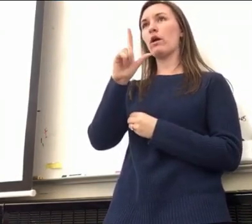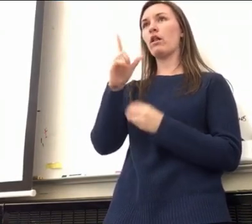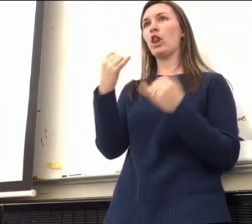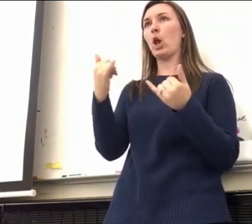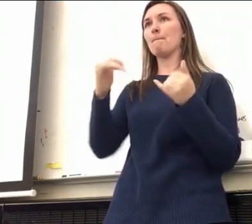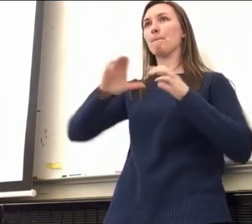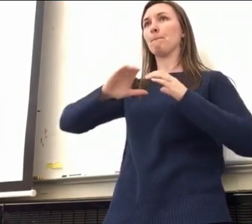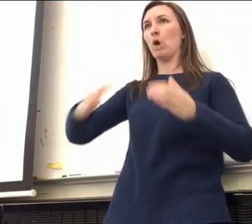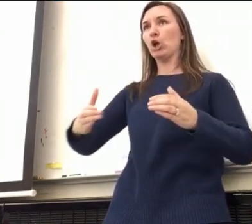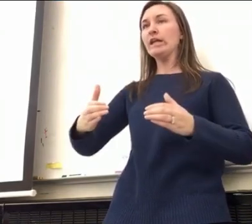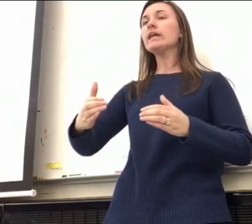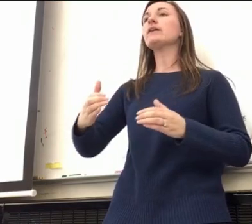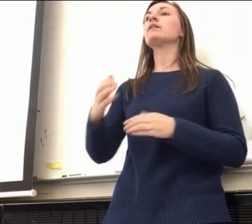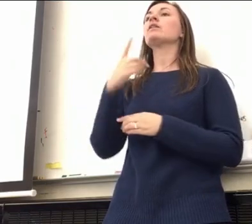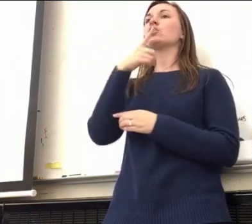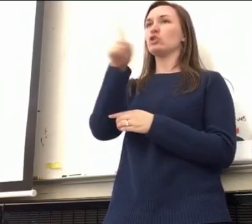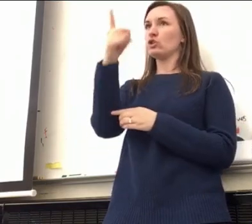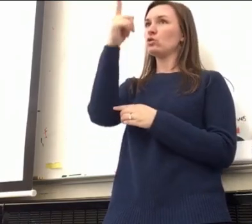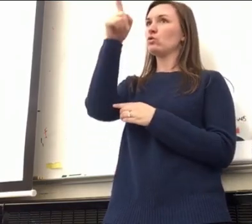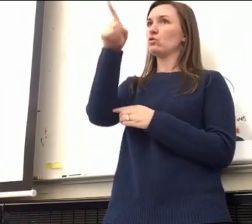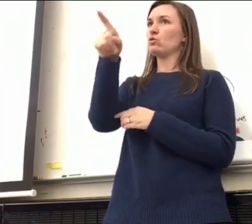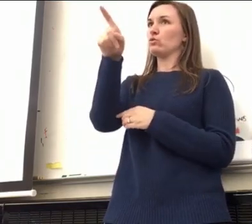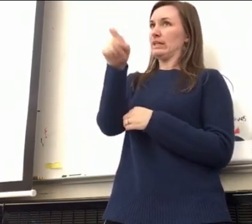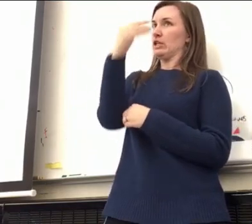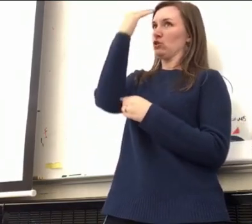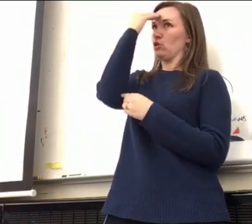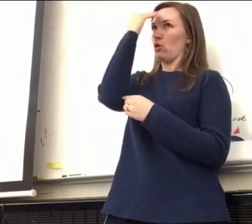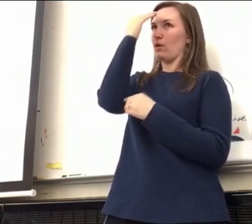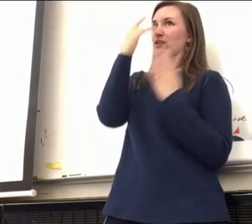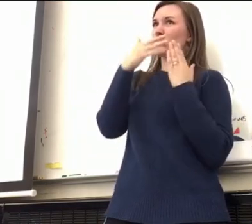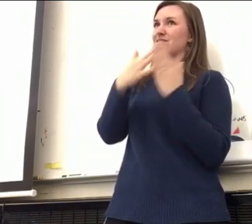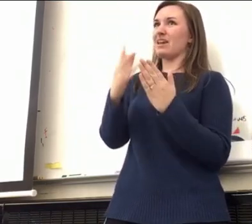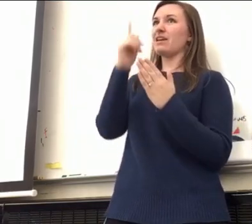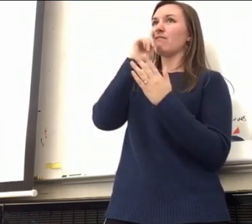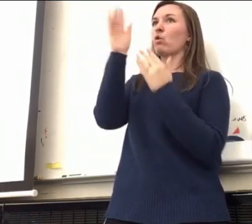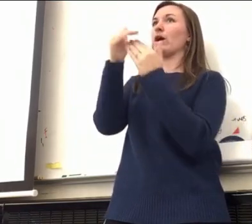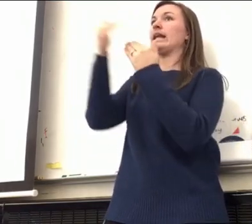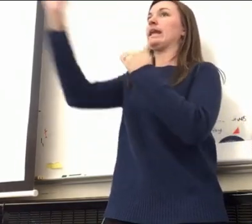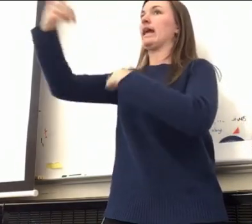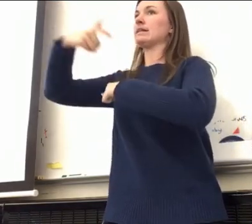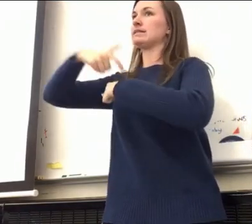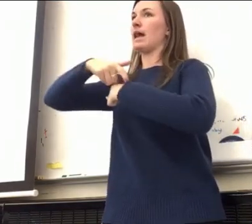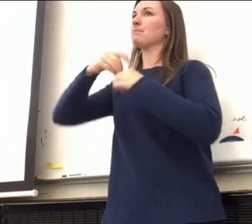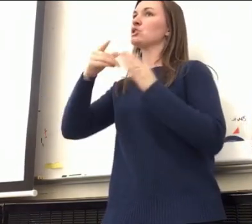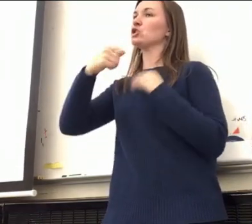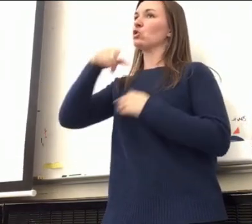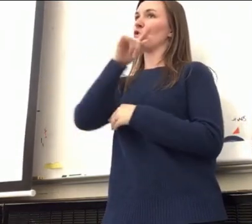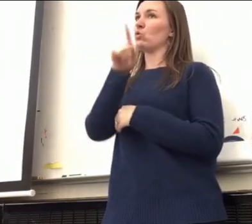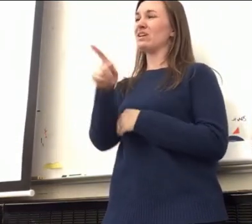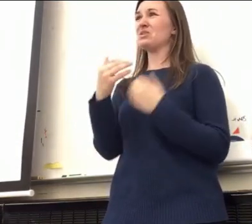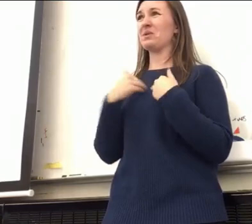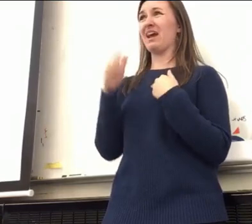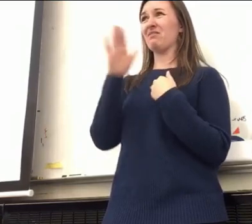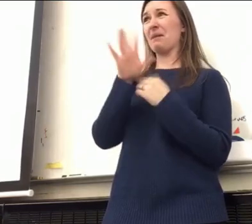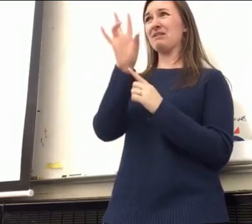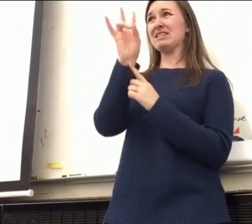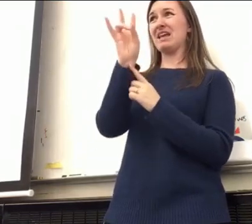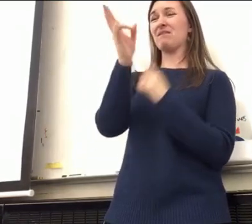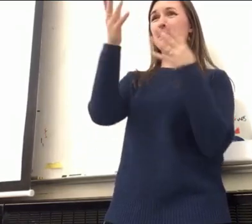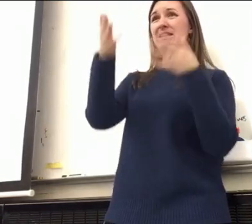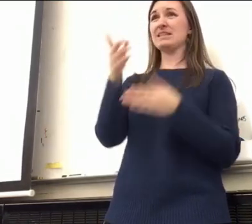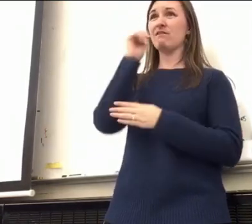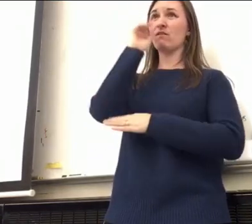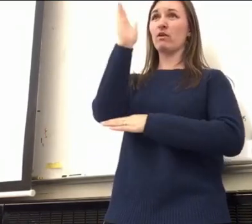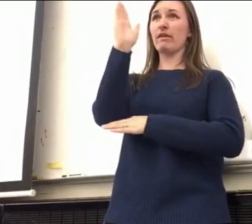know what you need to study for next time's quiz and for next time's quiz. We have about 7 minutes left